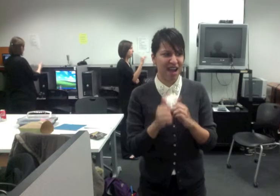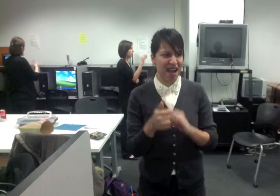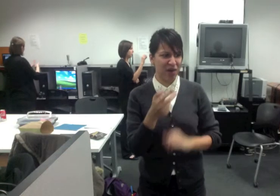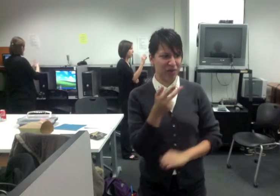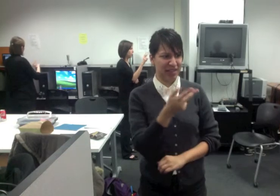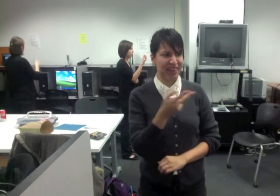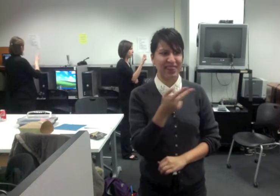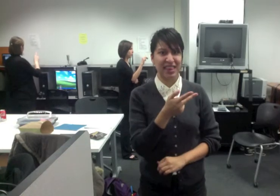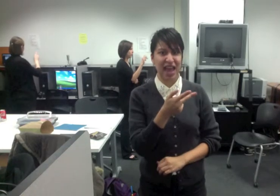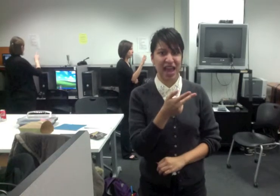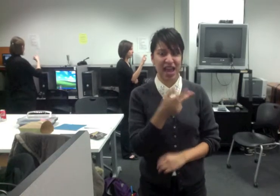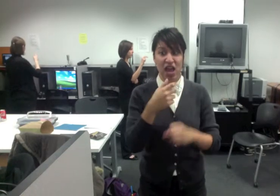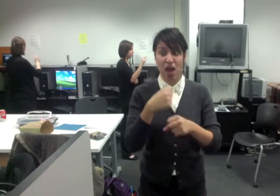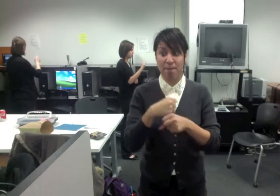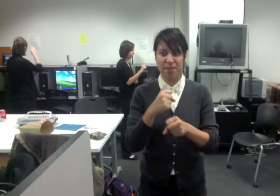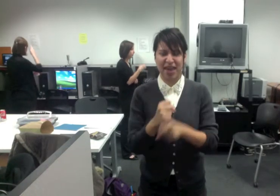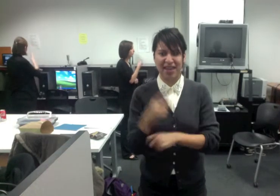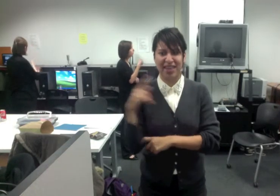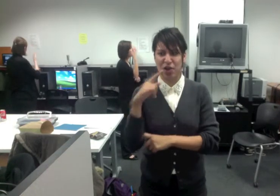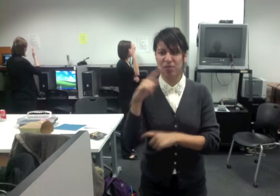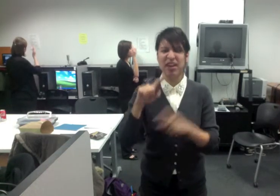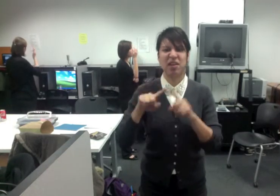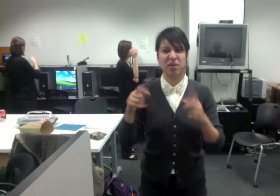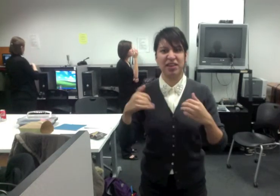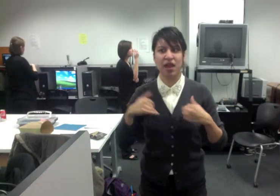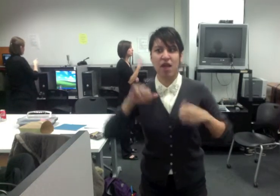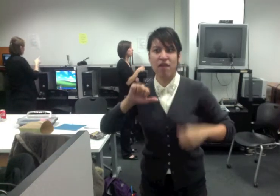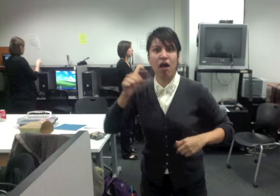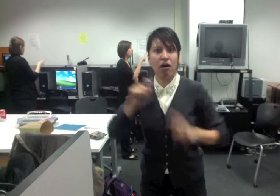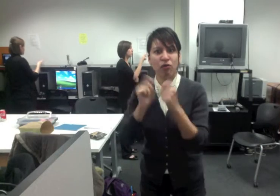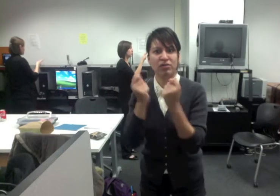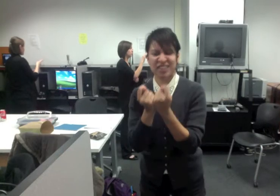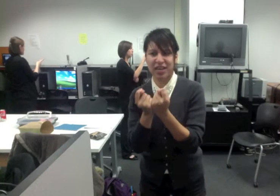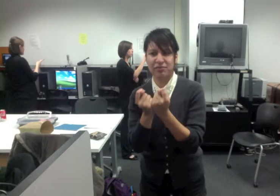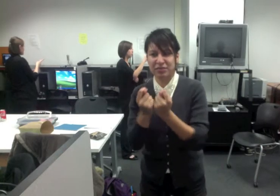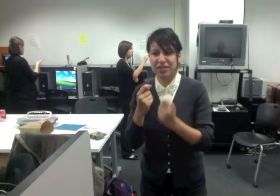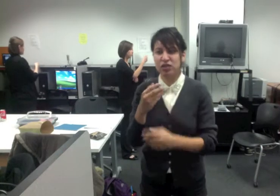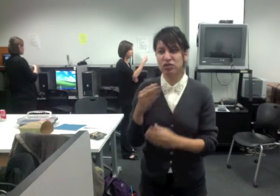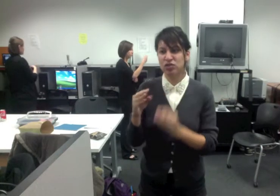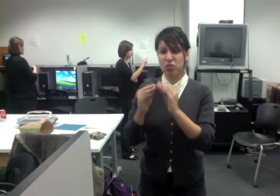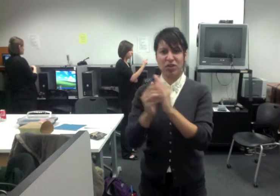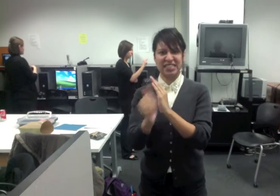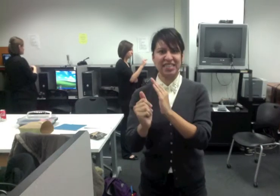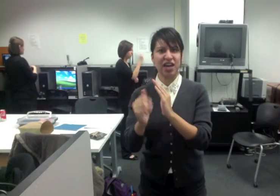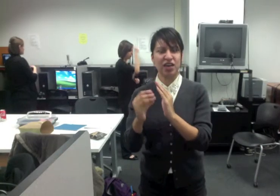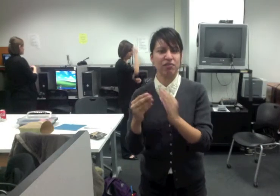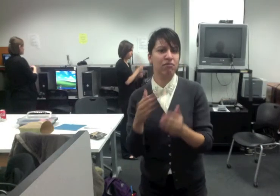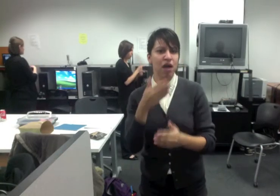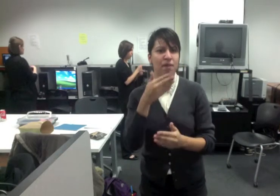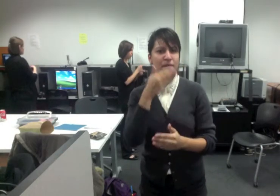better funded, and they didn't achieve powered man's life? The Wright brothers beat them to it. There's